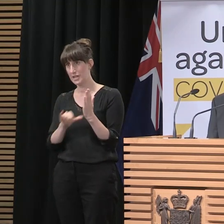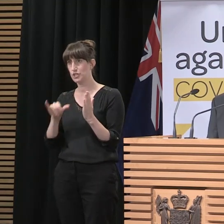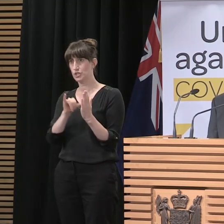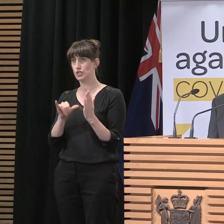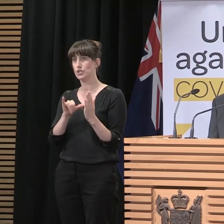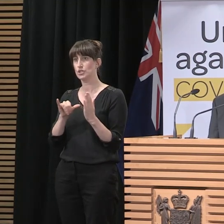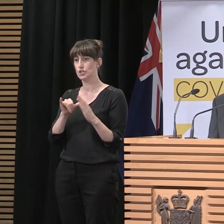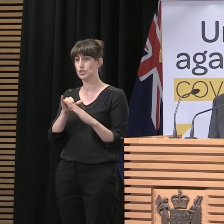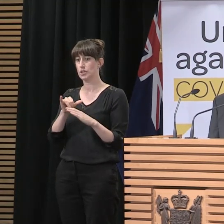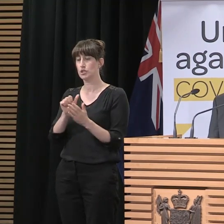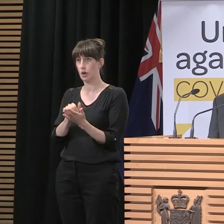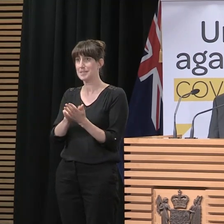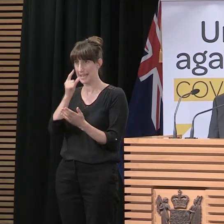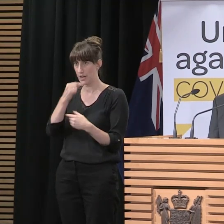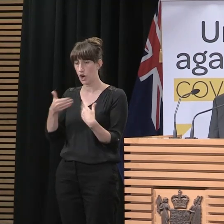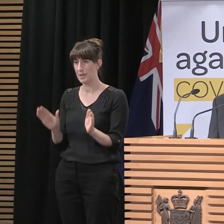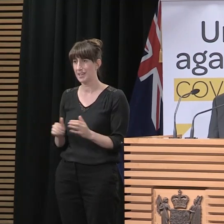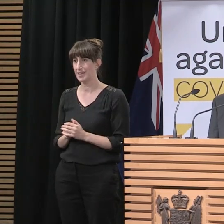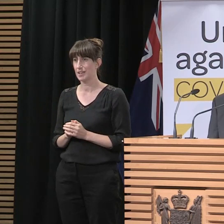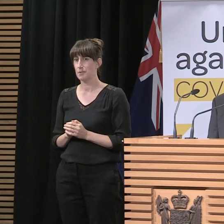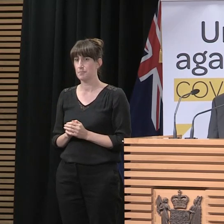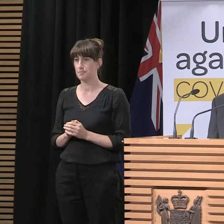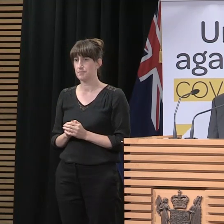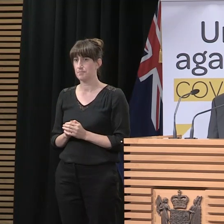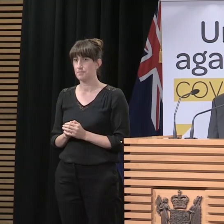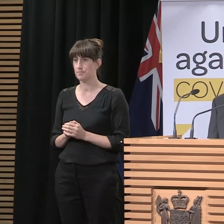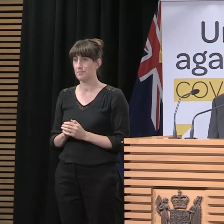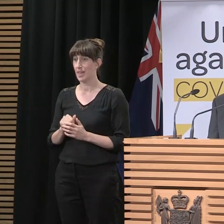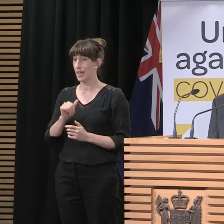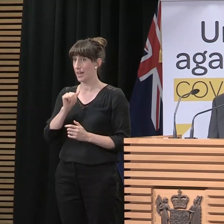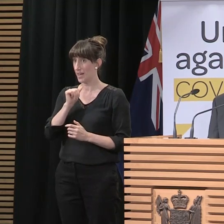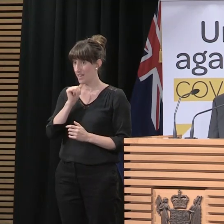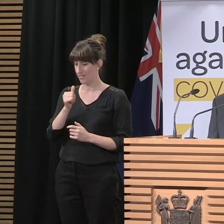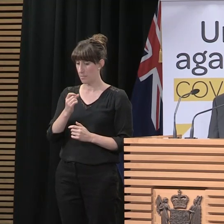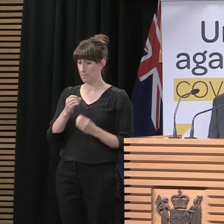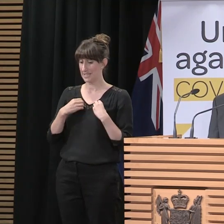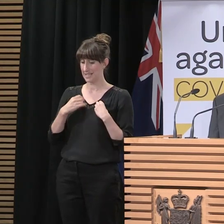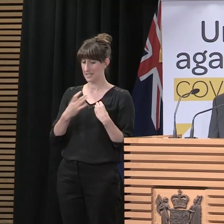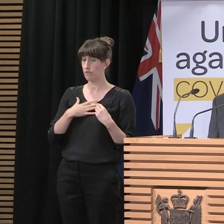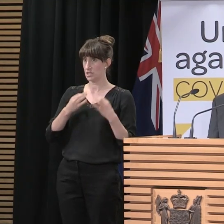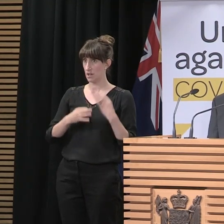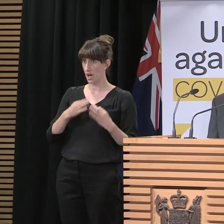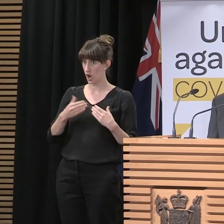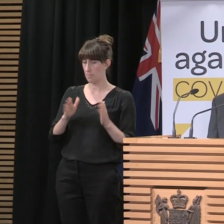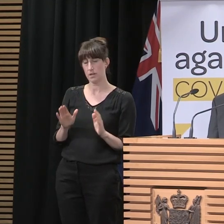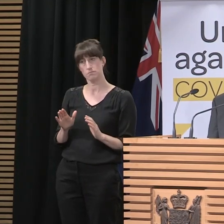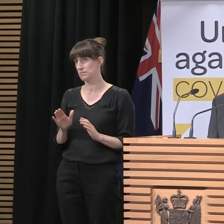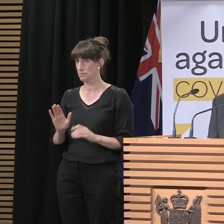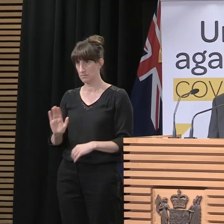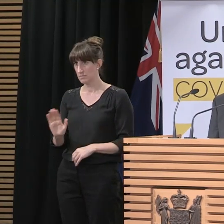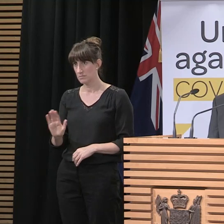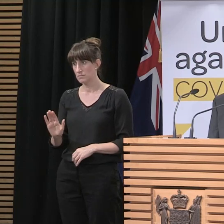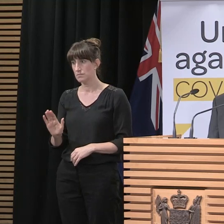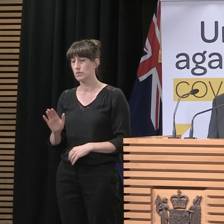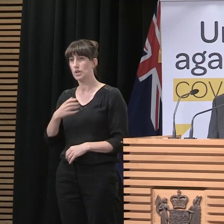their status will be before they have received an adjudication from the government. Do you think the warehouse... I don't want to go